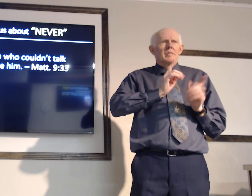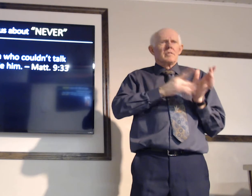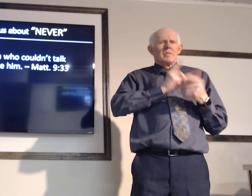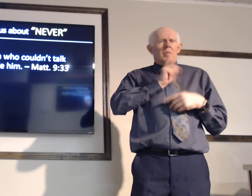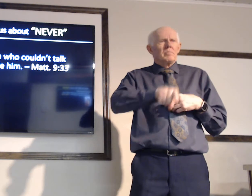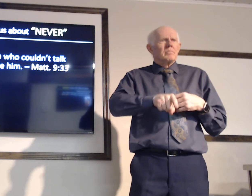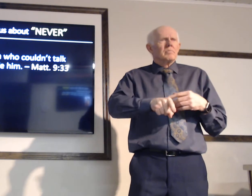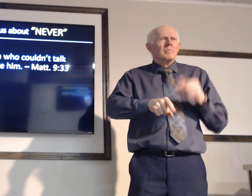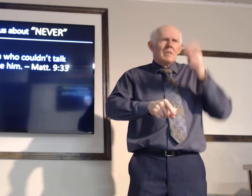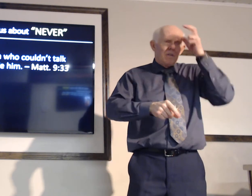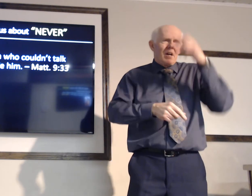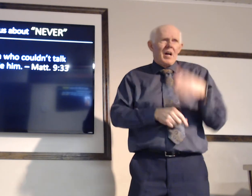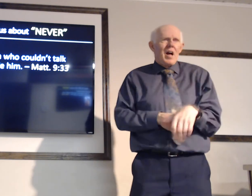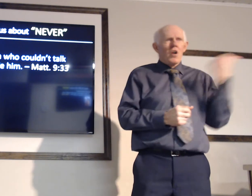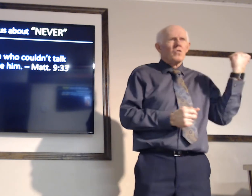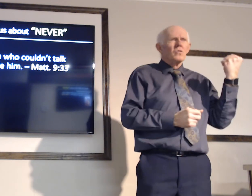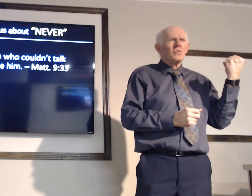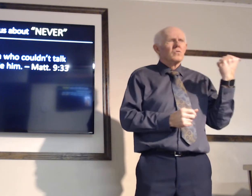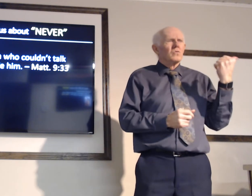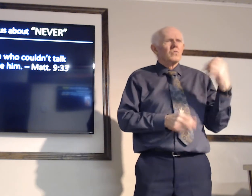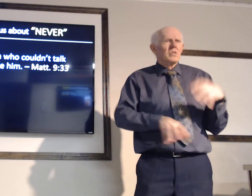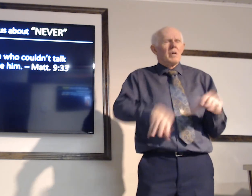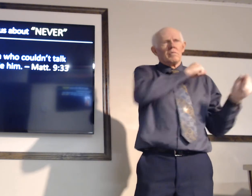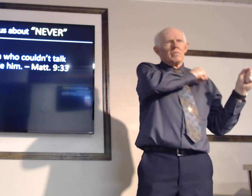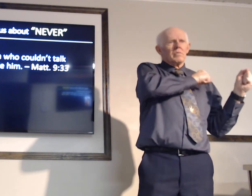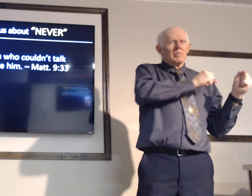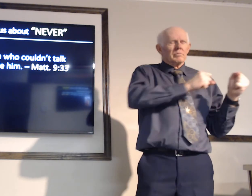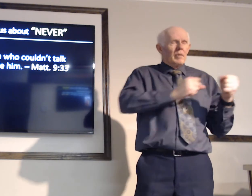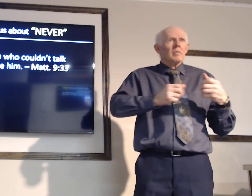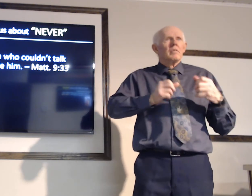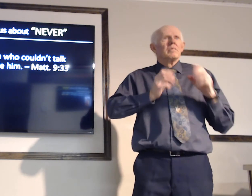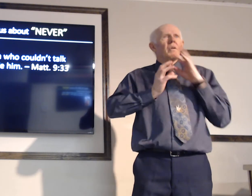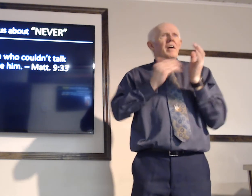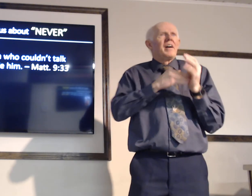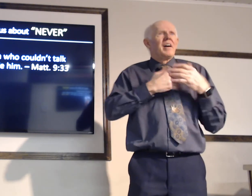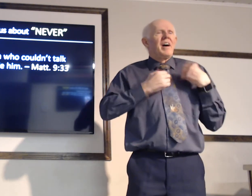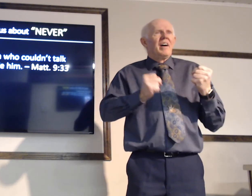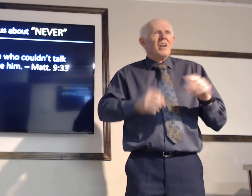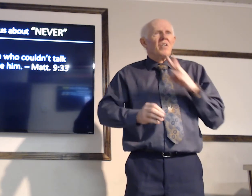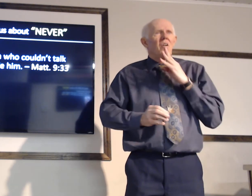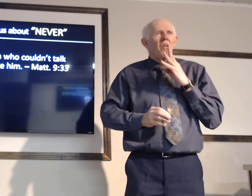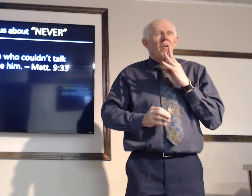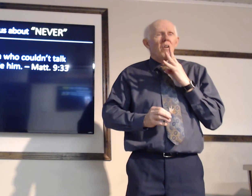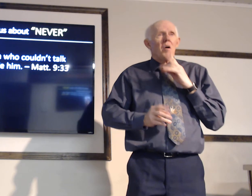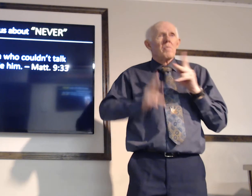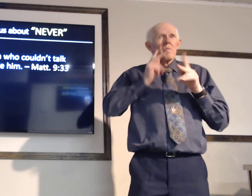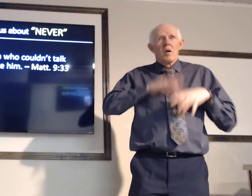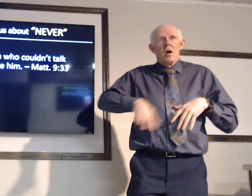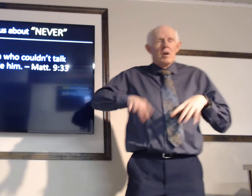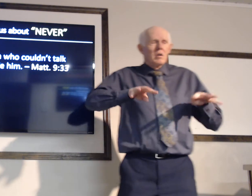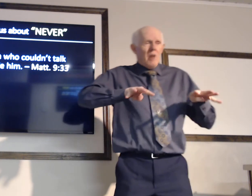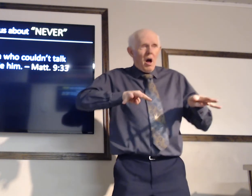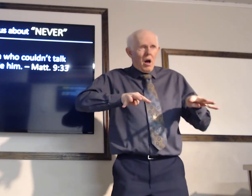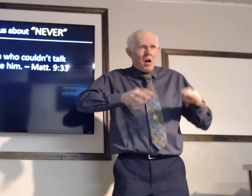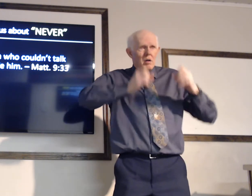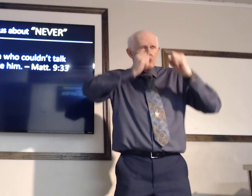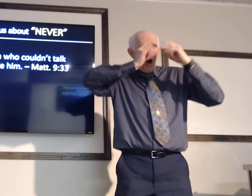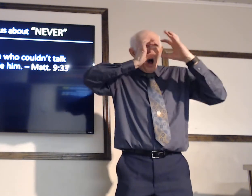He went to Jesus, and Jesus commanded the demon to come out, and he could speak again. And the people